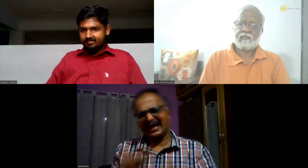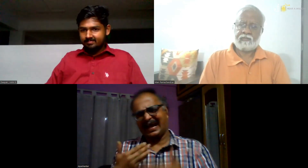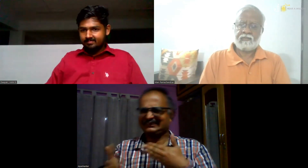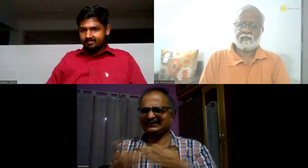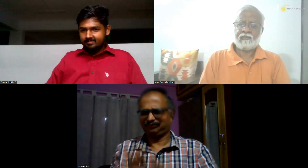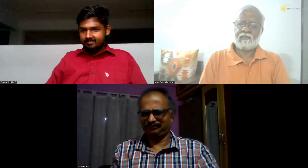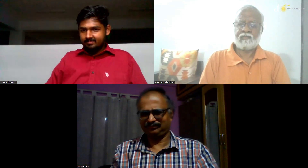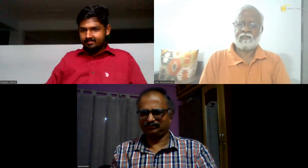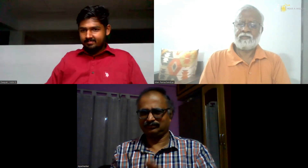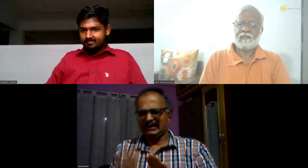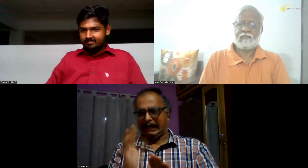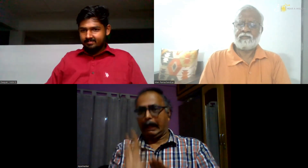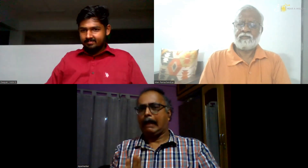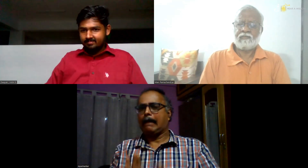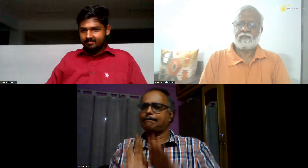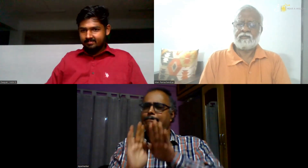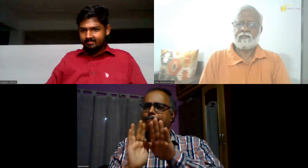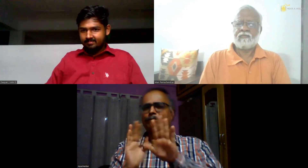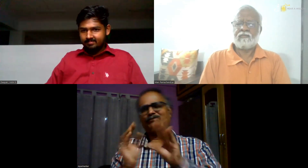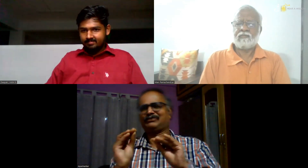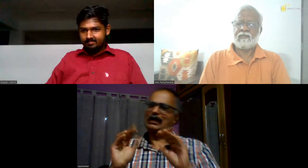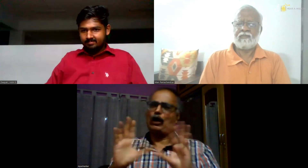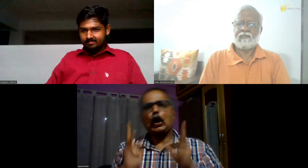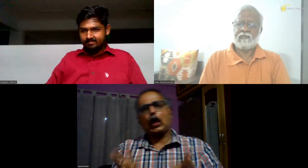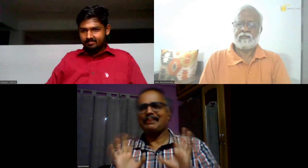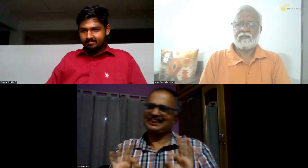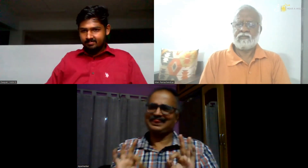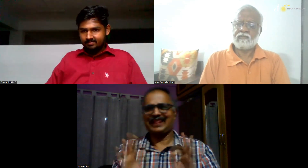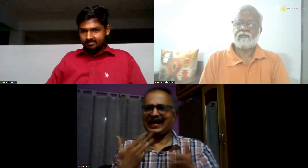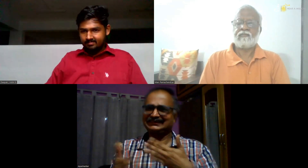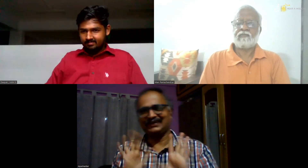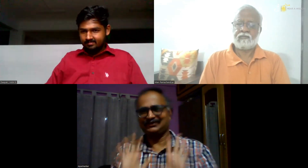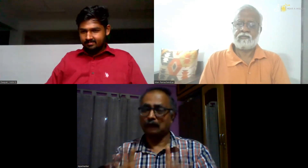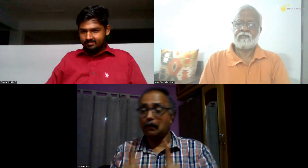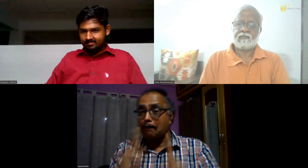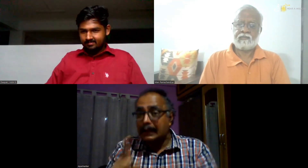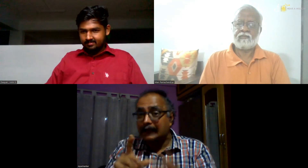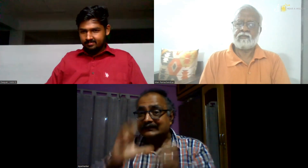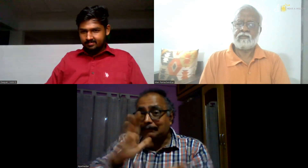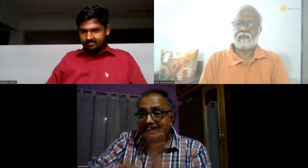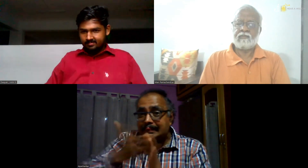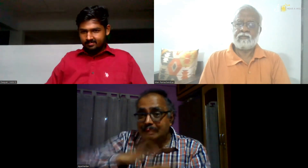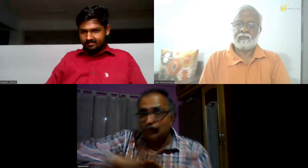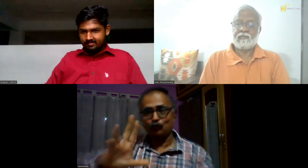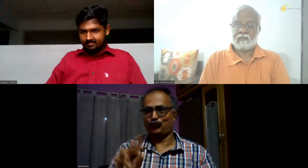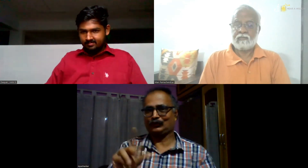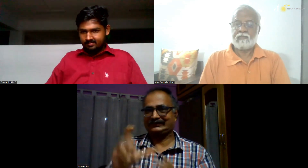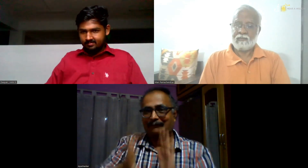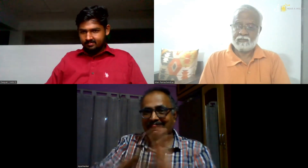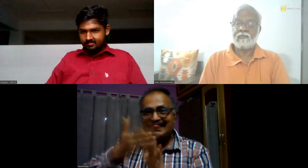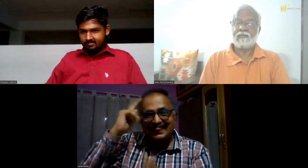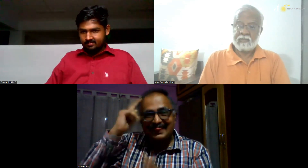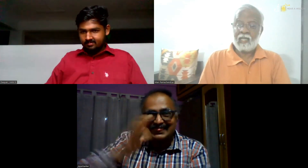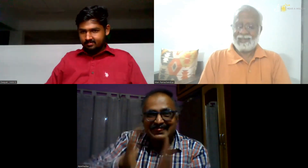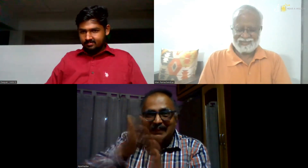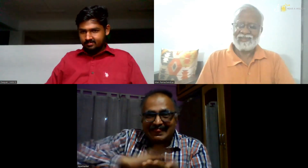was this plain, or they that was, I mean, different? Yes, that was a normal terrain they have.